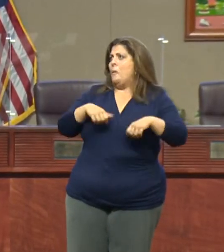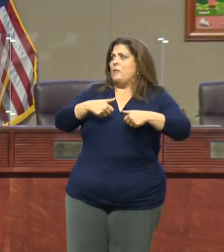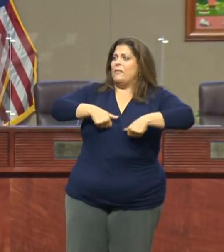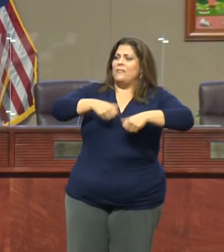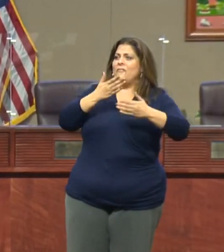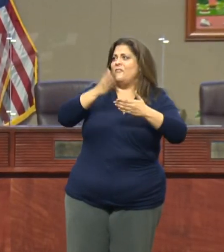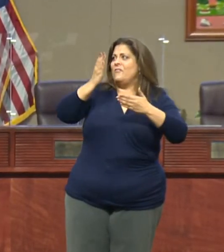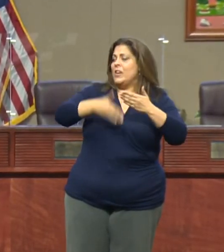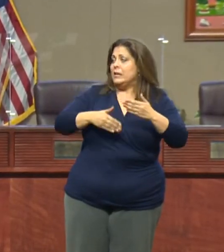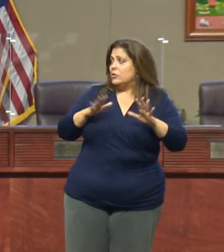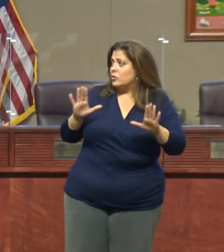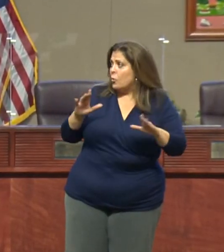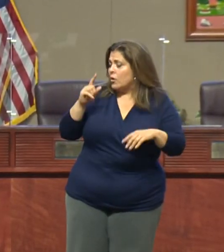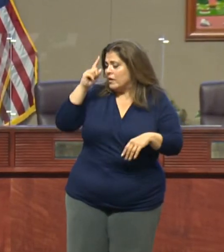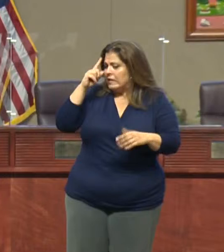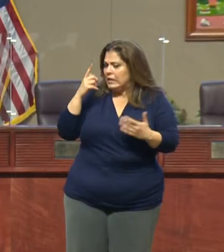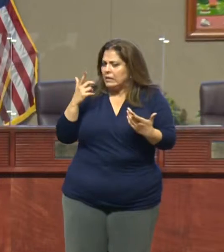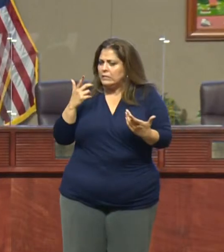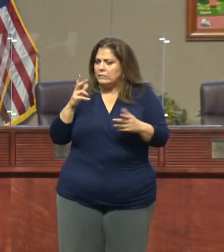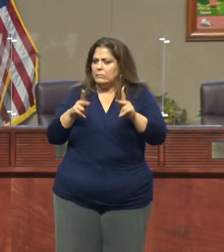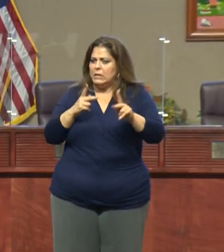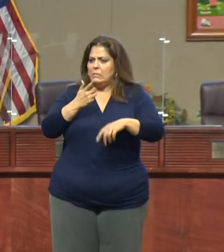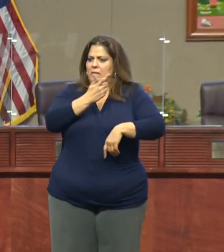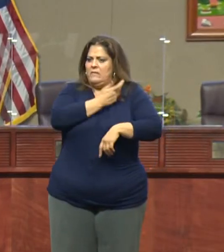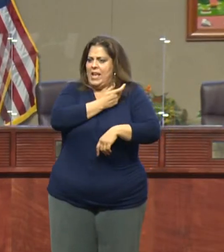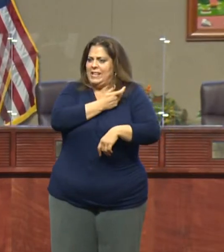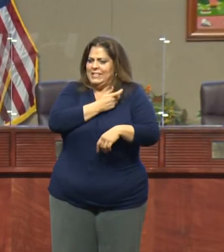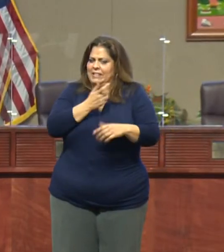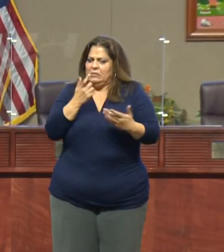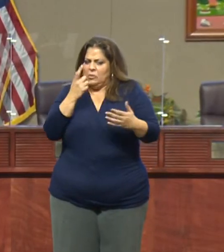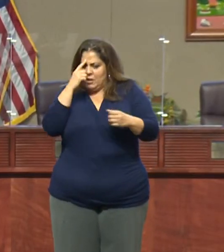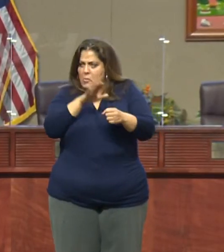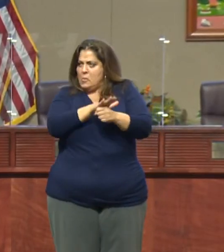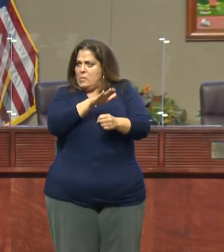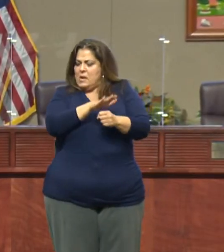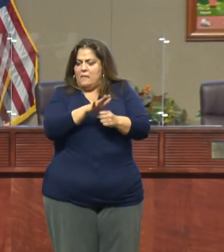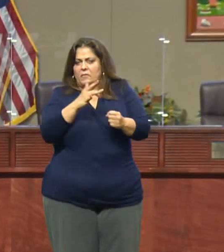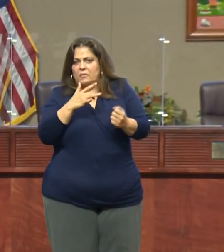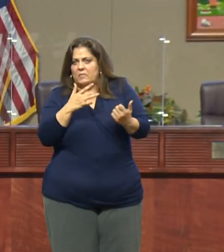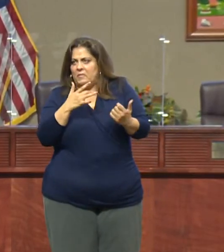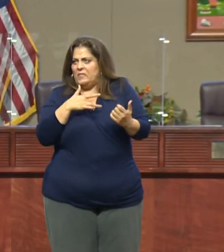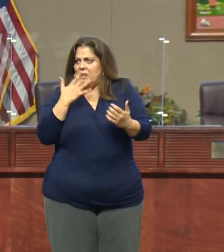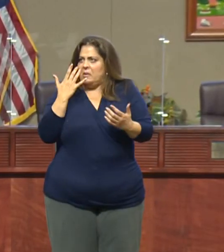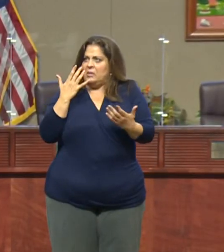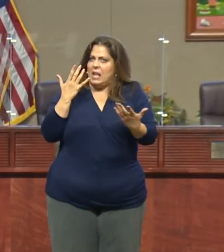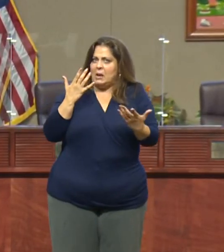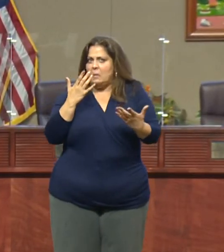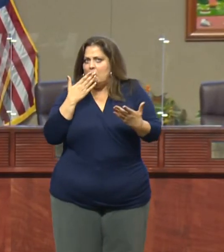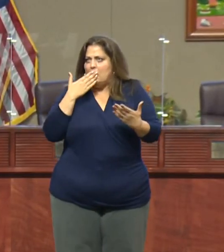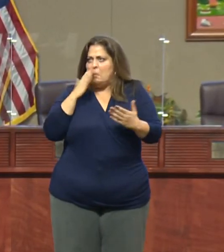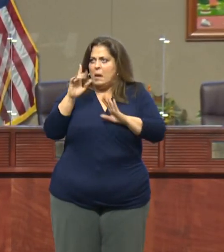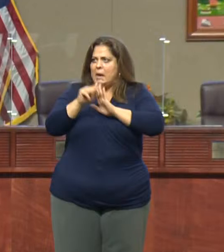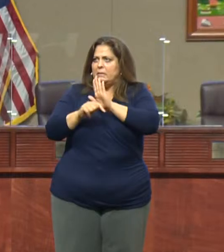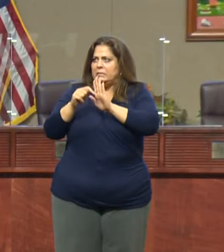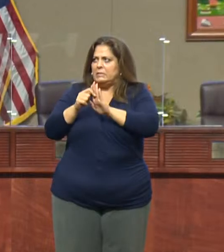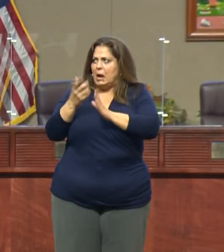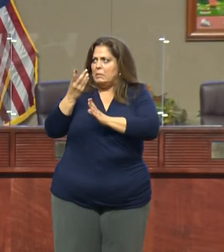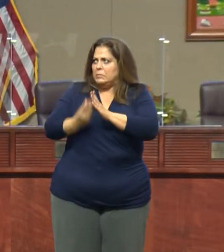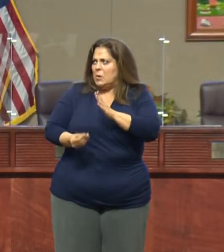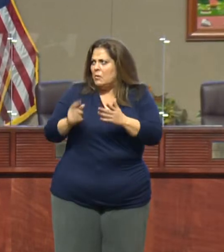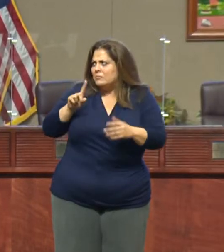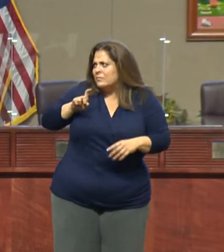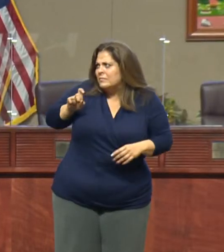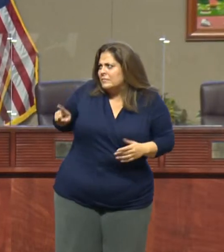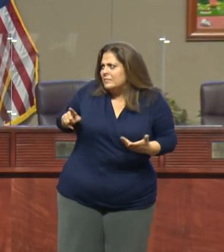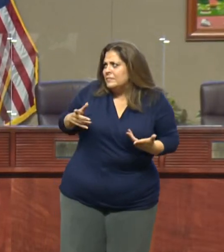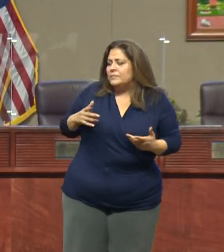we're really kind of, out of the bad times? Or how are you feeling about that? So those are interesting questions. I